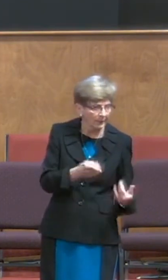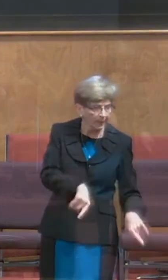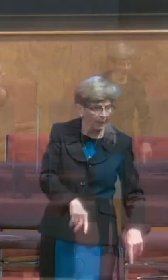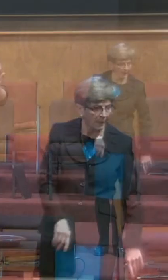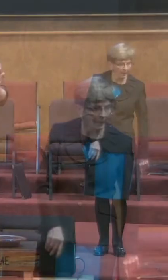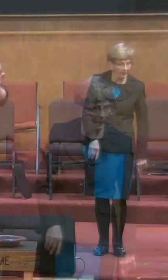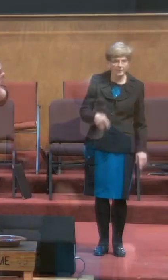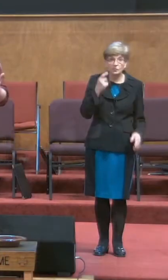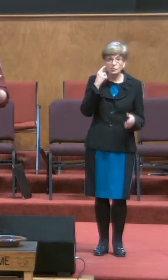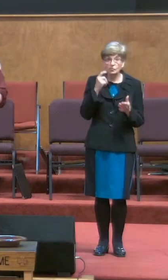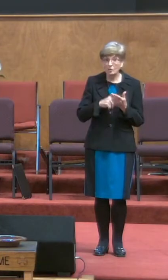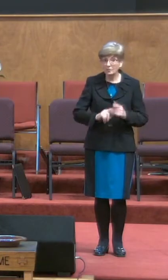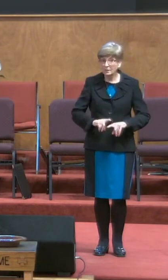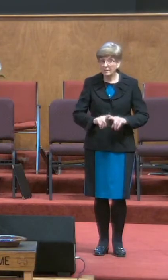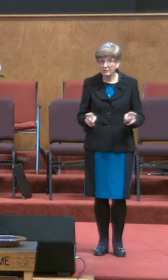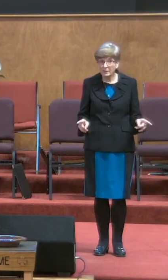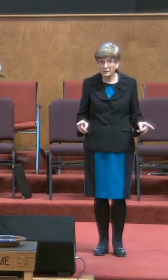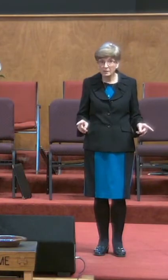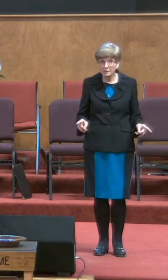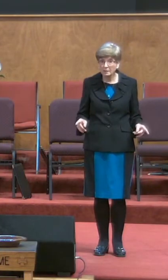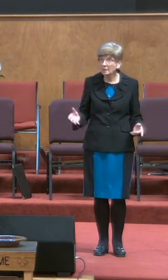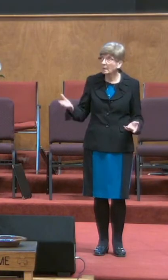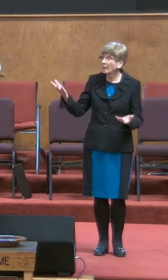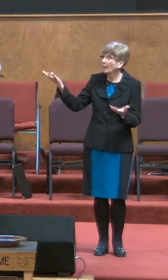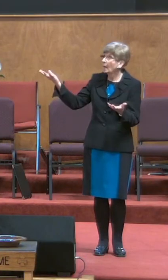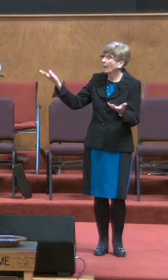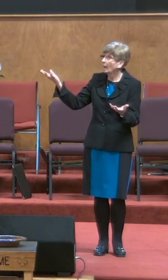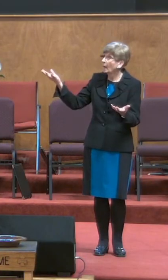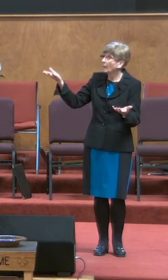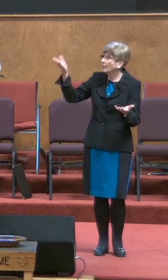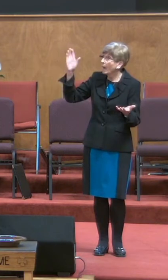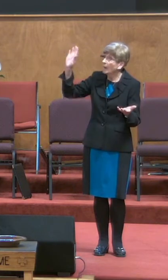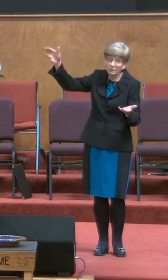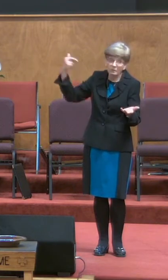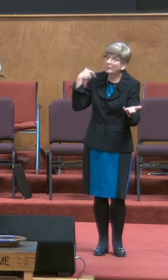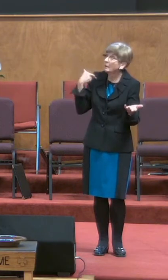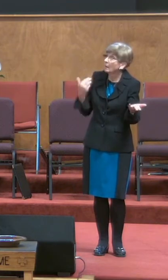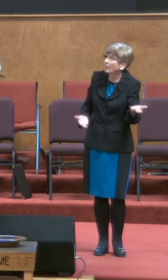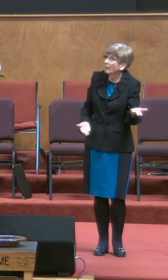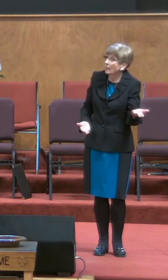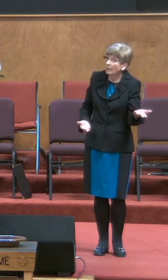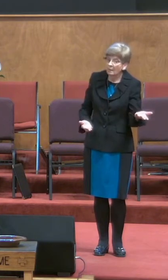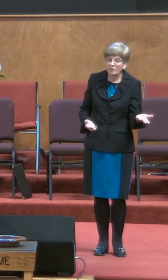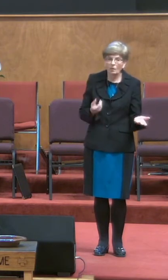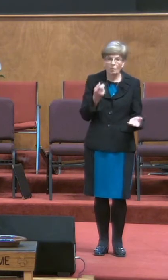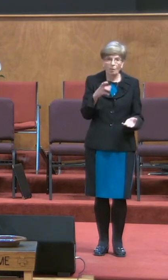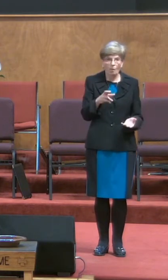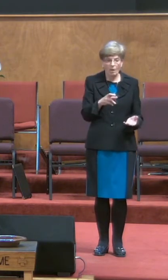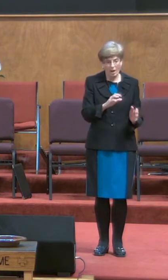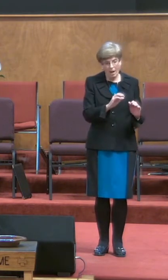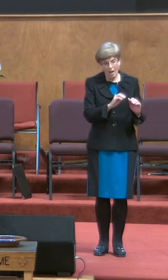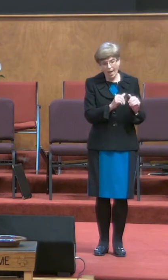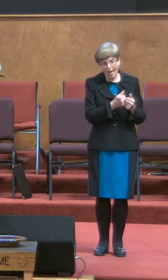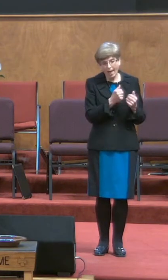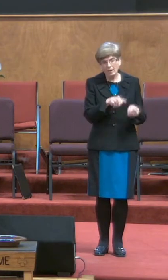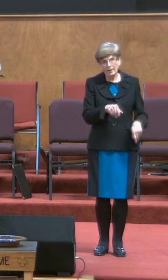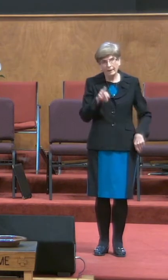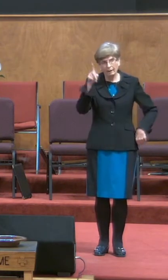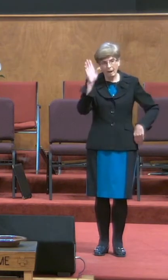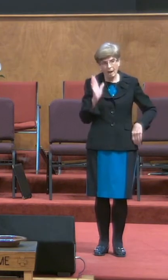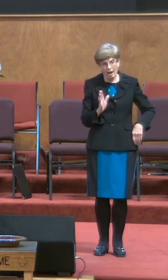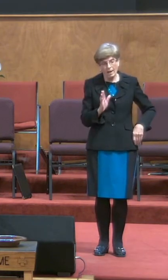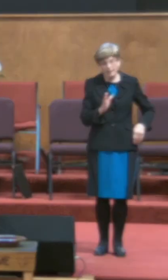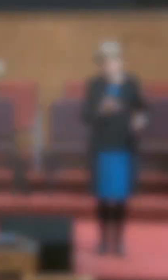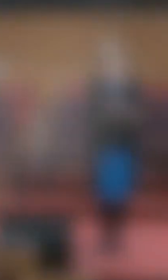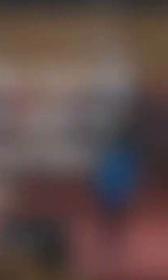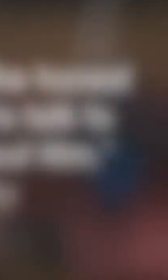notice the difference? God, how could you versus how could God allow? Listen, Barker and Bailey